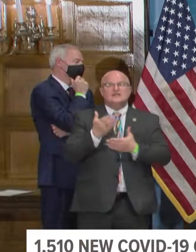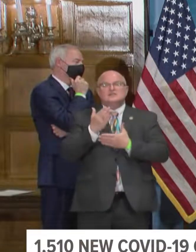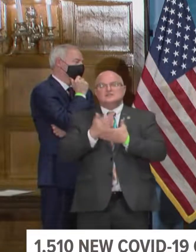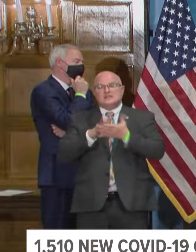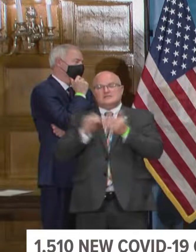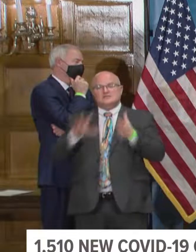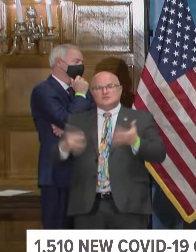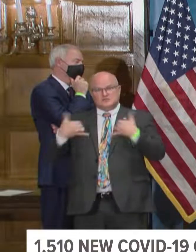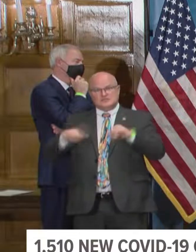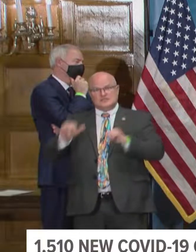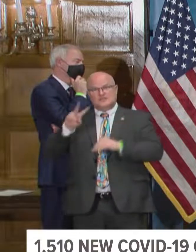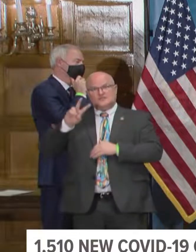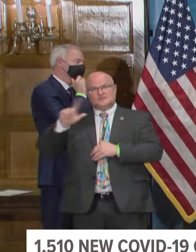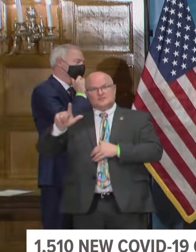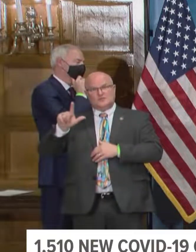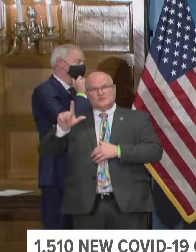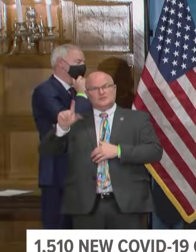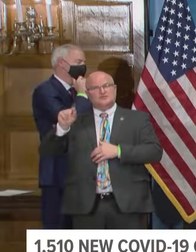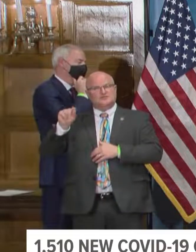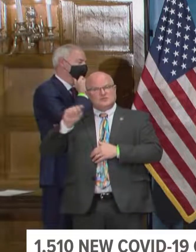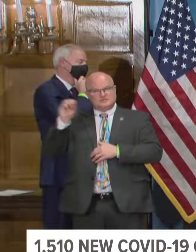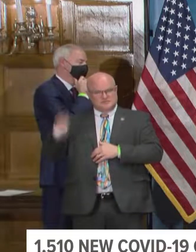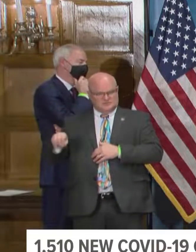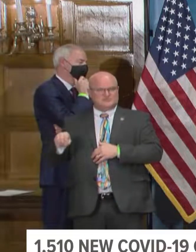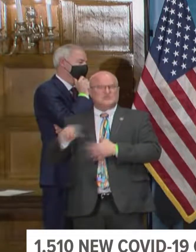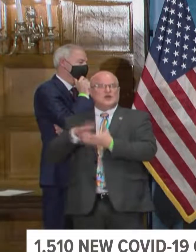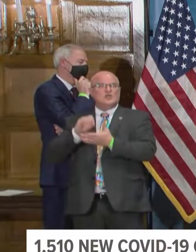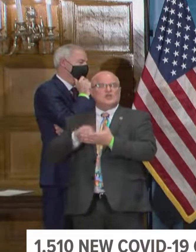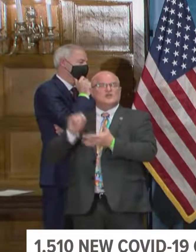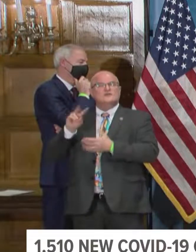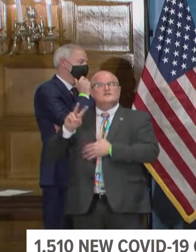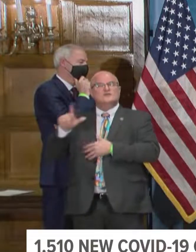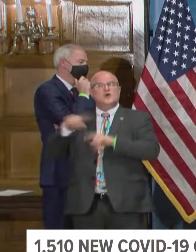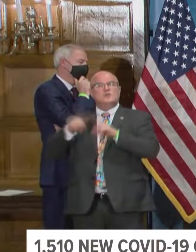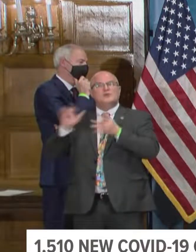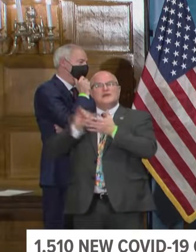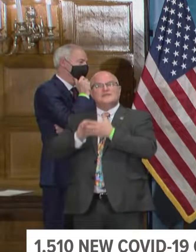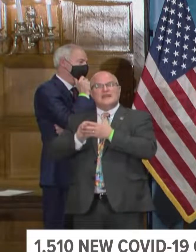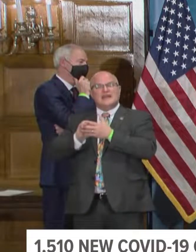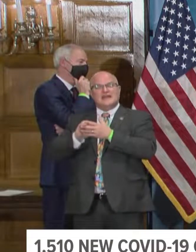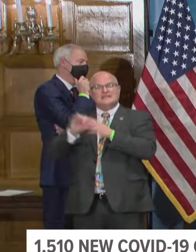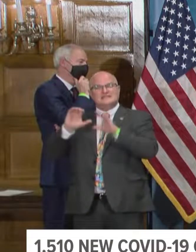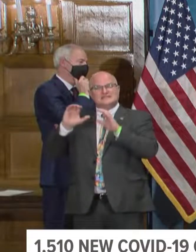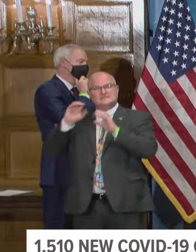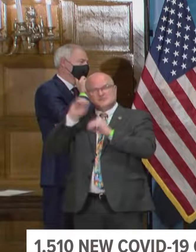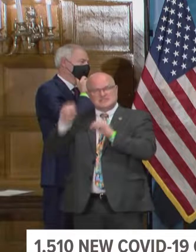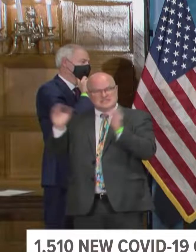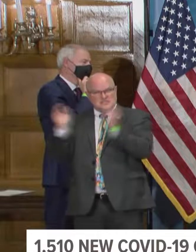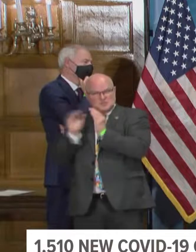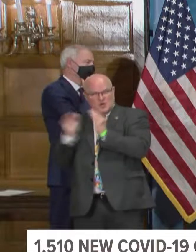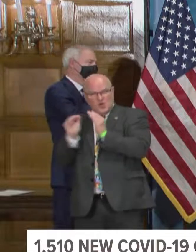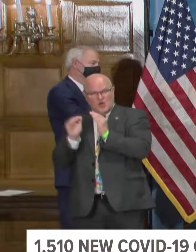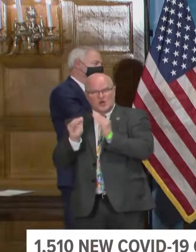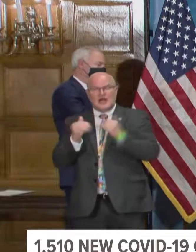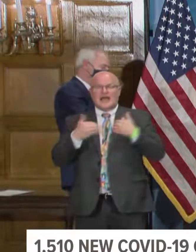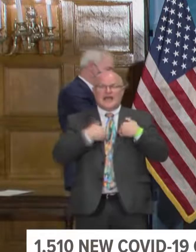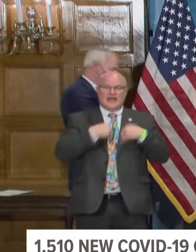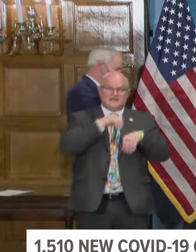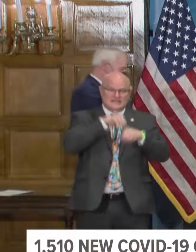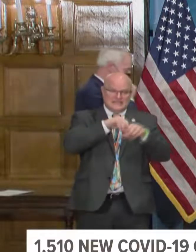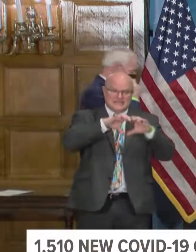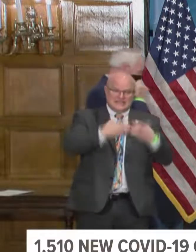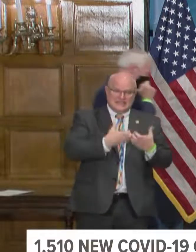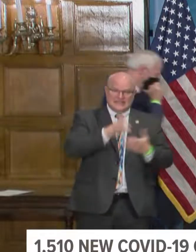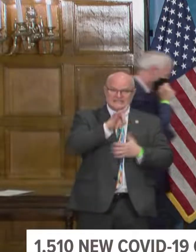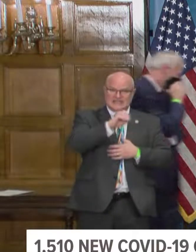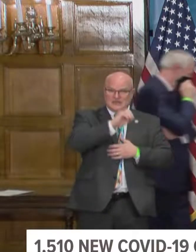are still virtual students learning remotely, but that percentage overall is small in comparison to the number that we do have on-site. And